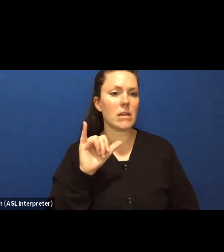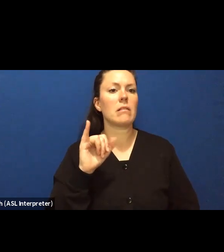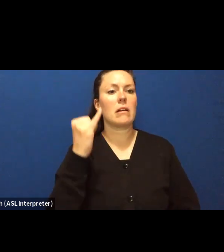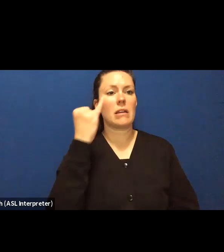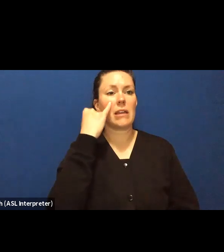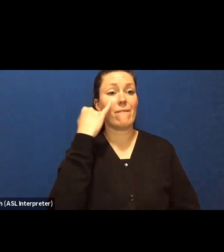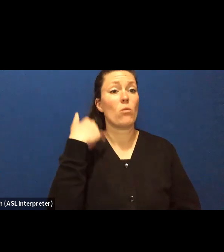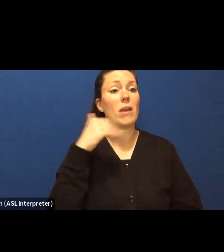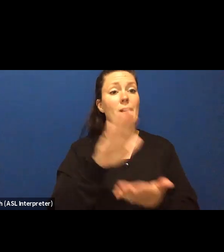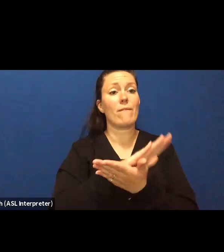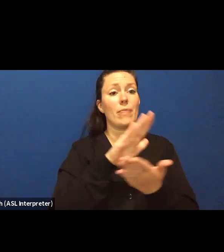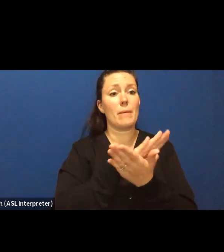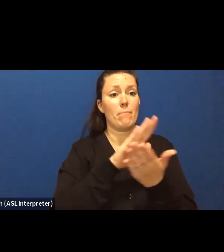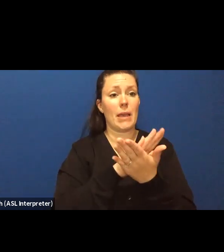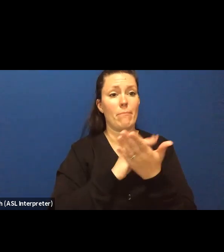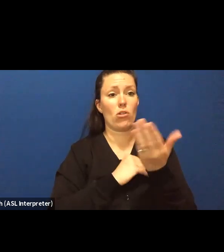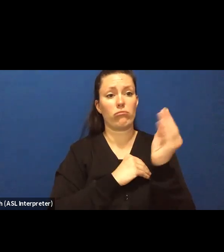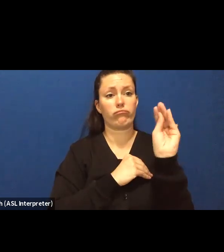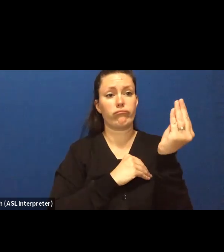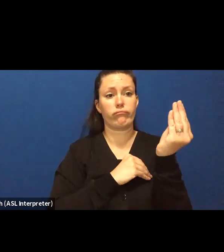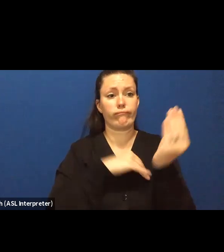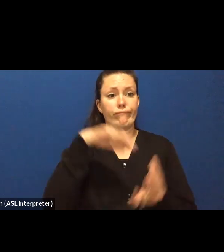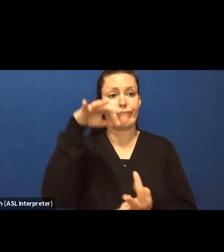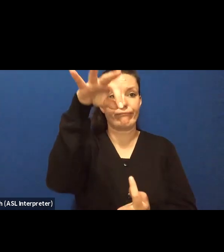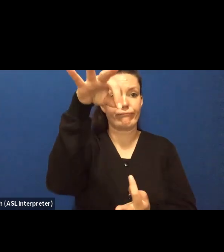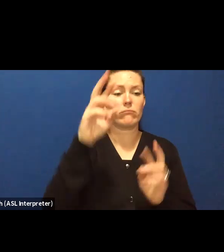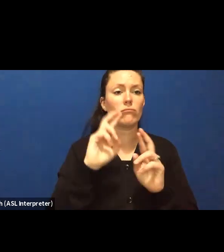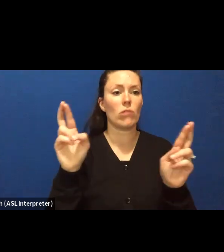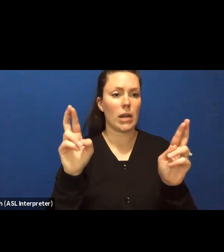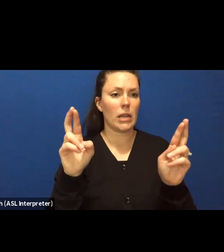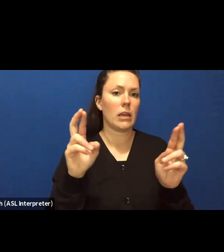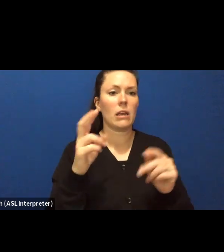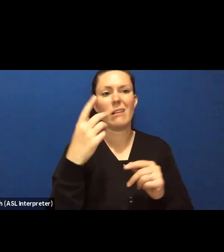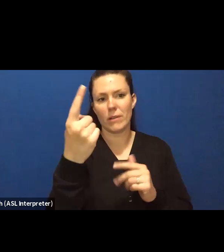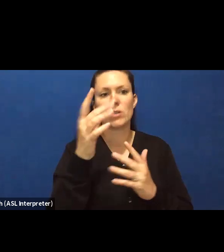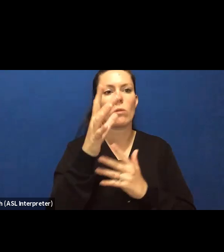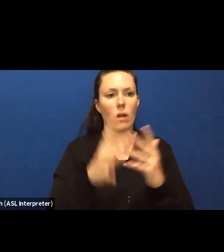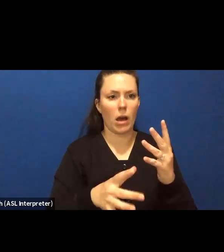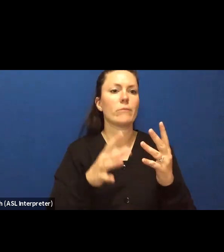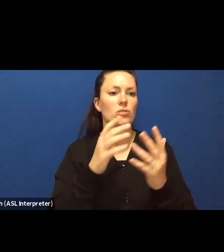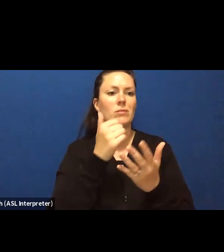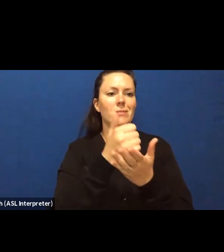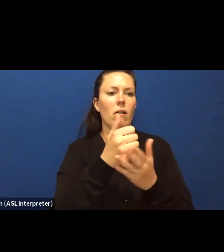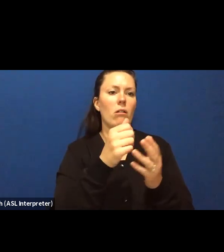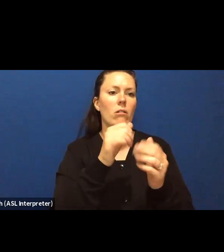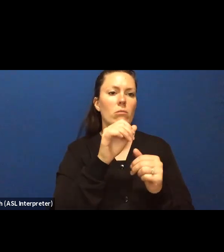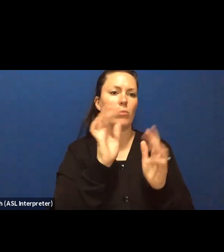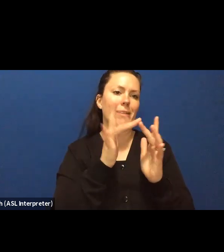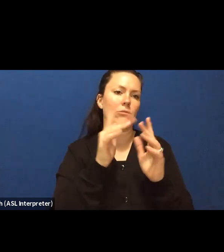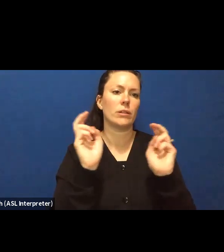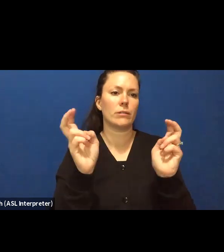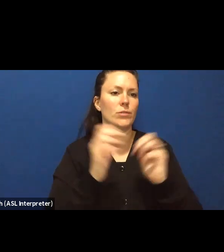those paper copies, that's a thing that we've come up with in order to address that issue in the